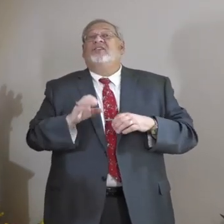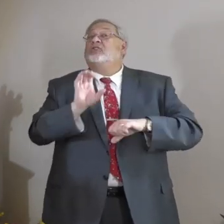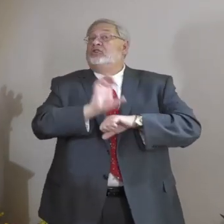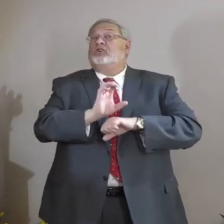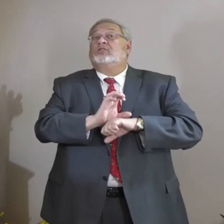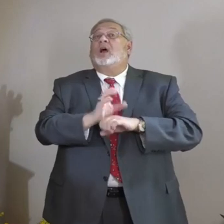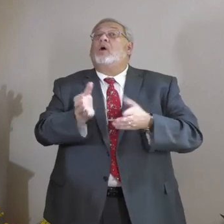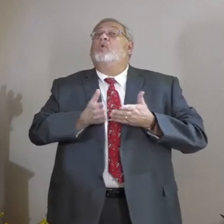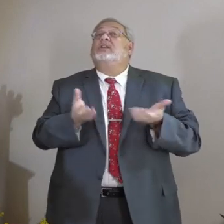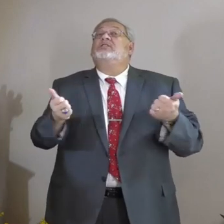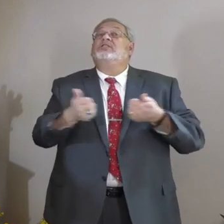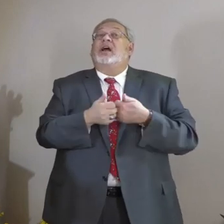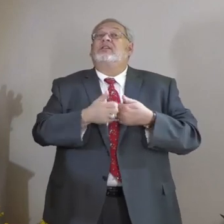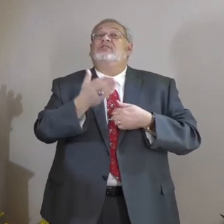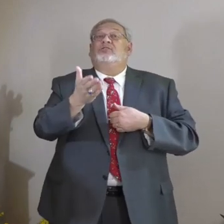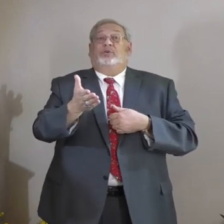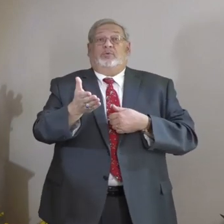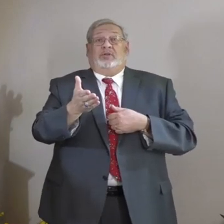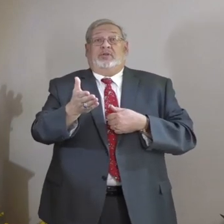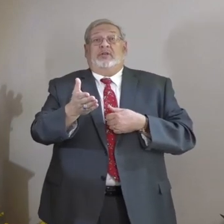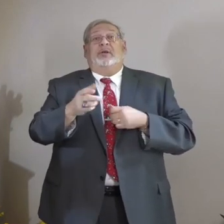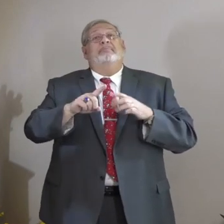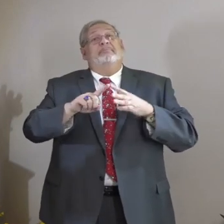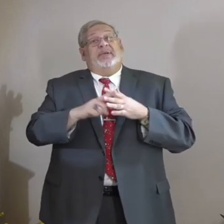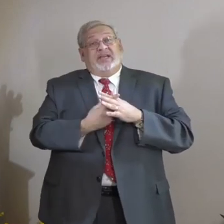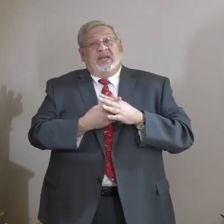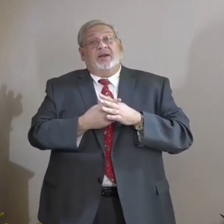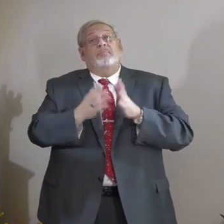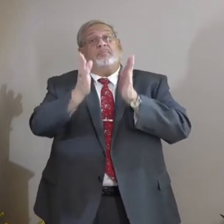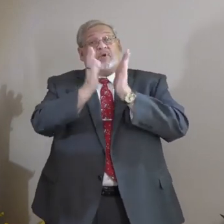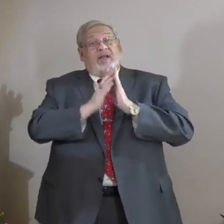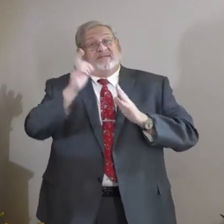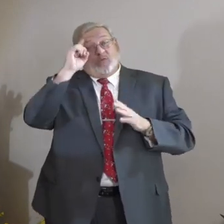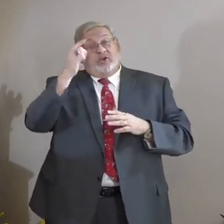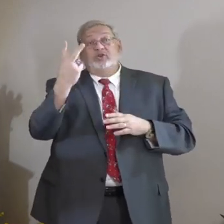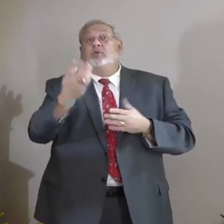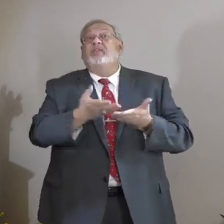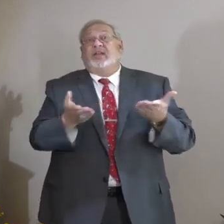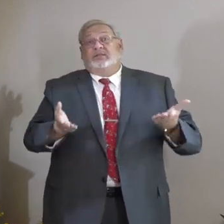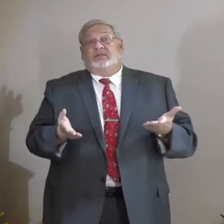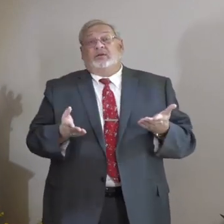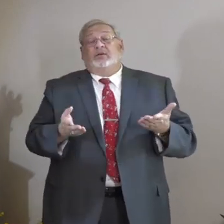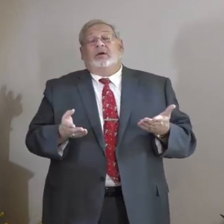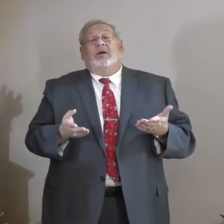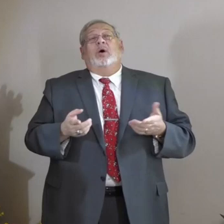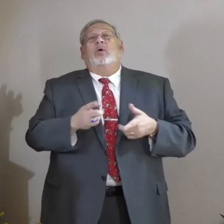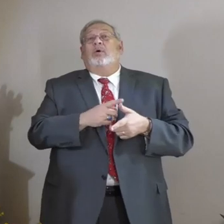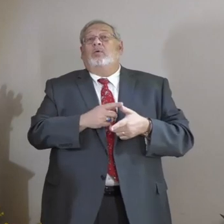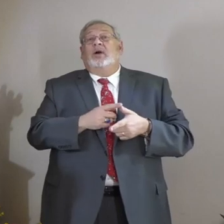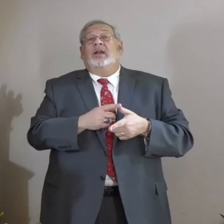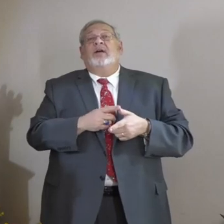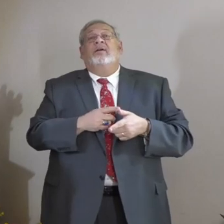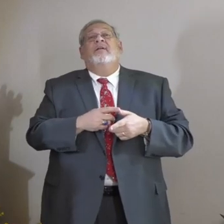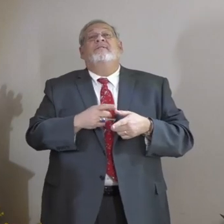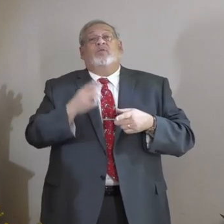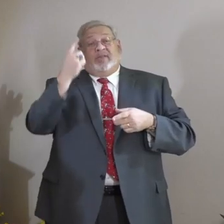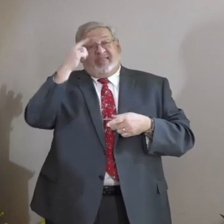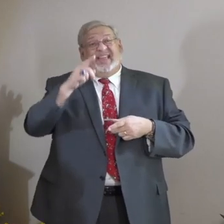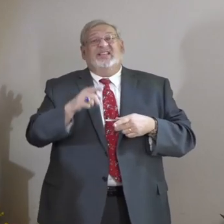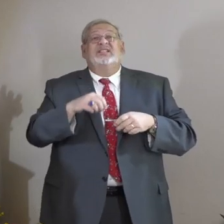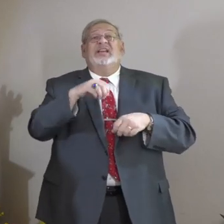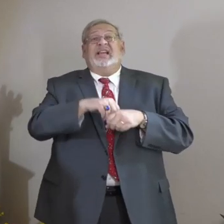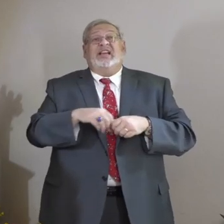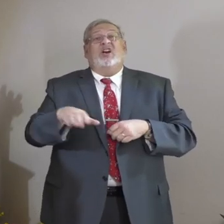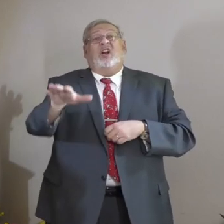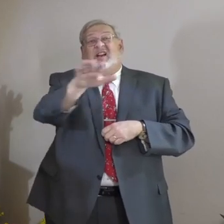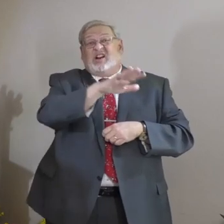church, I want to just challenge you that you begin praying for two things. One, pray for things to open up here in Bucks County,